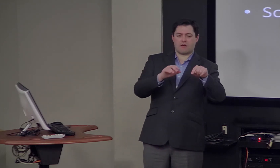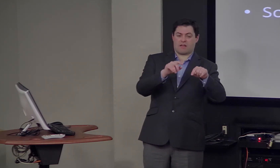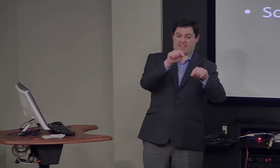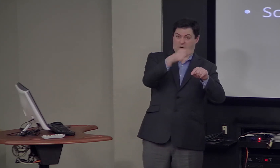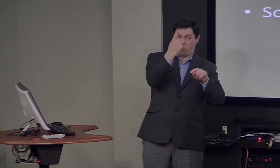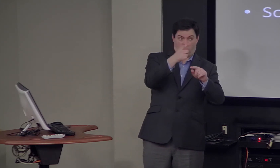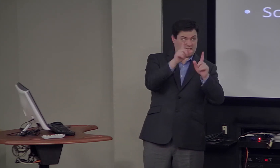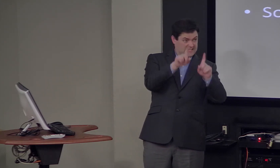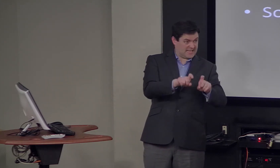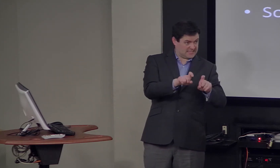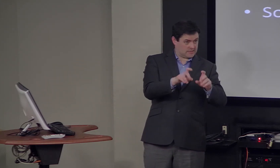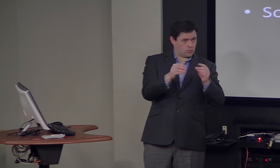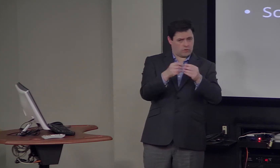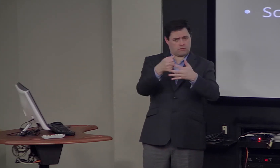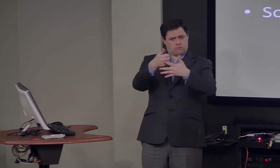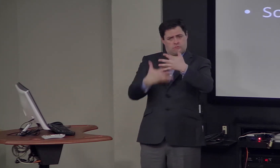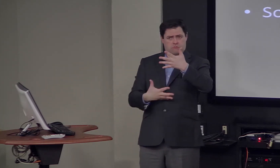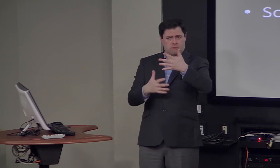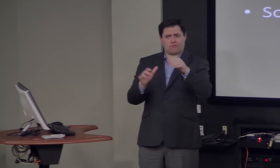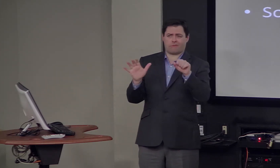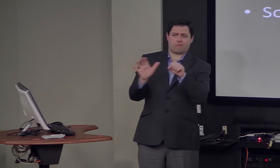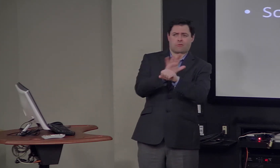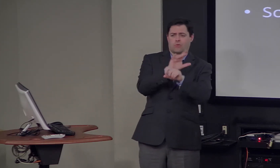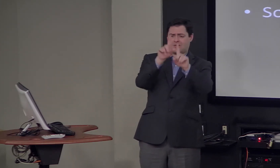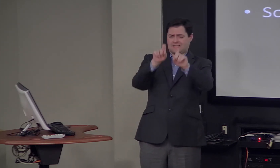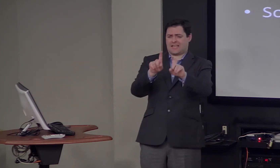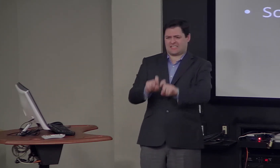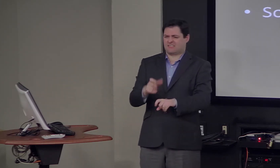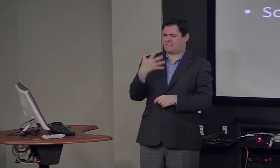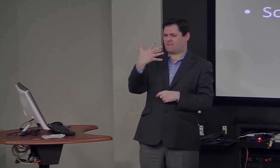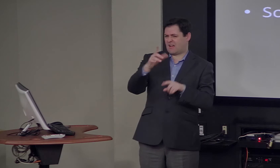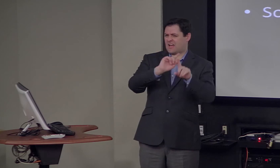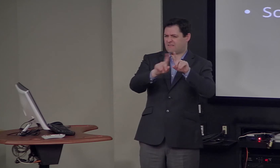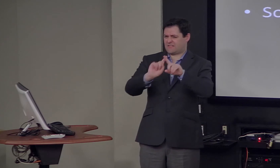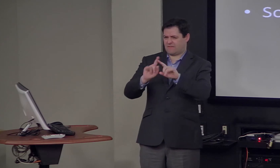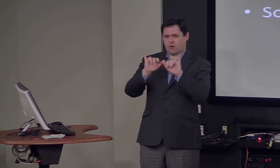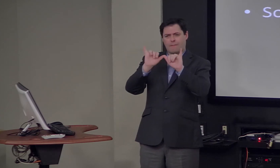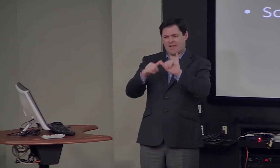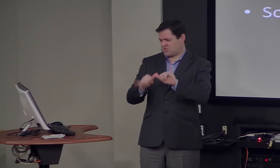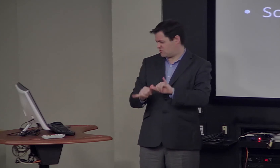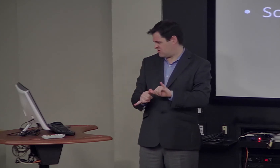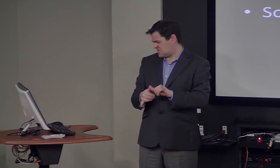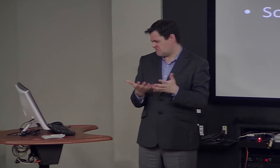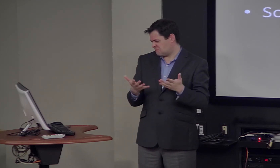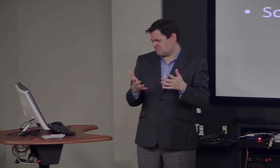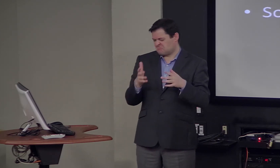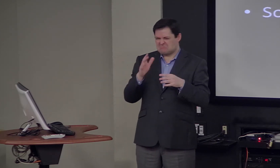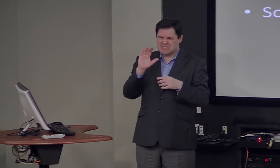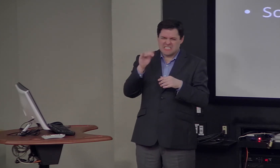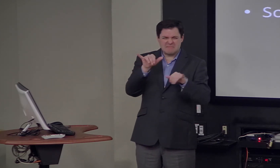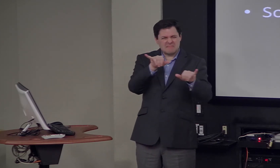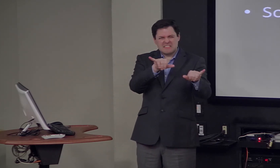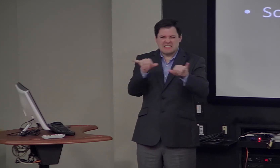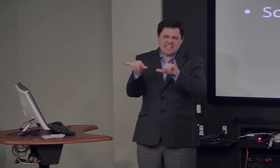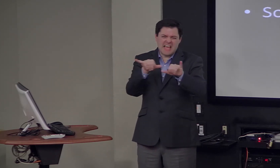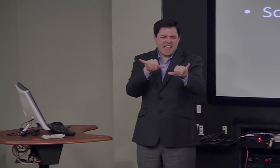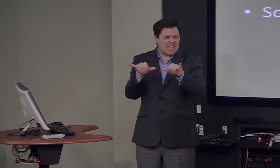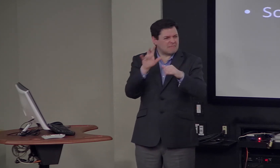If you compare this one particular test with a full battery of tests, the 5 different measures, we see a